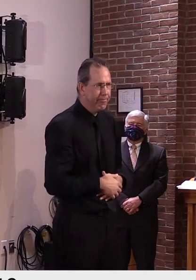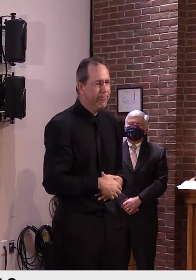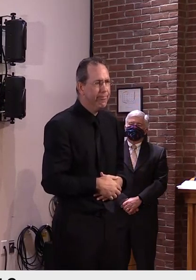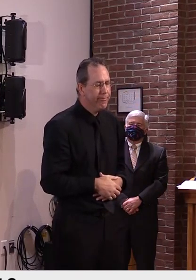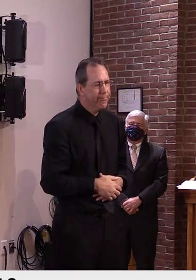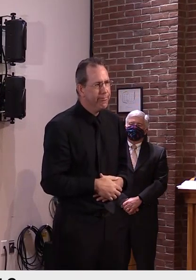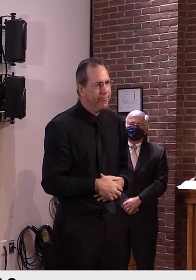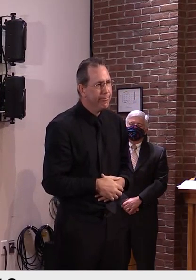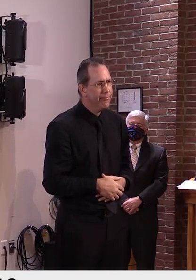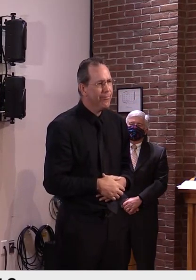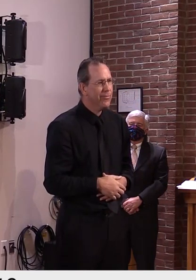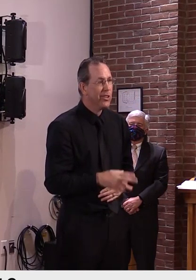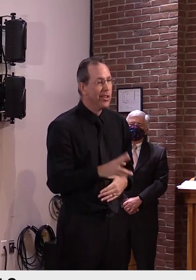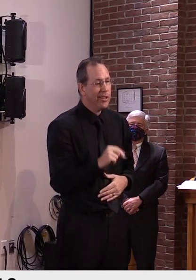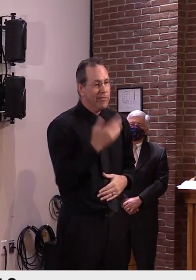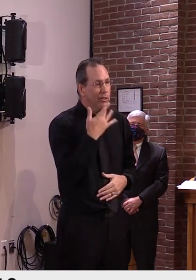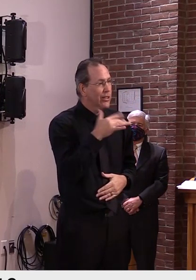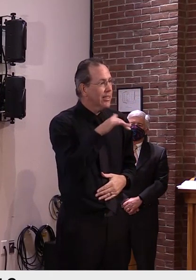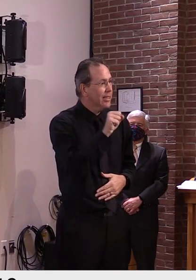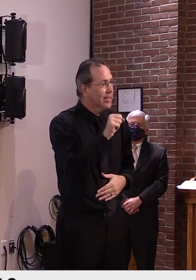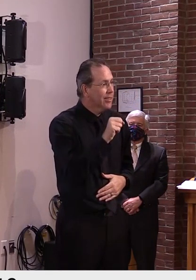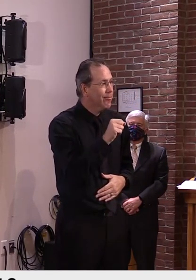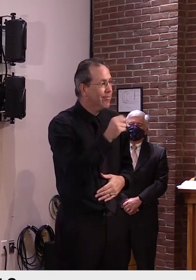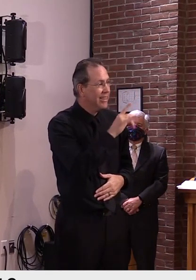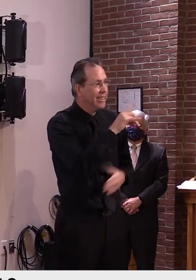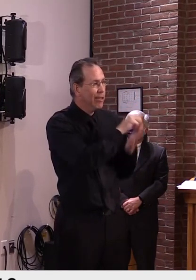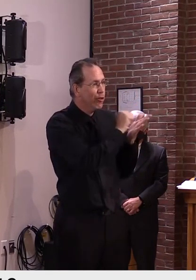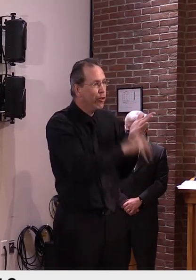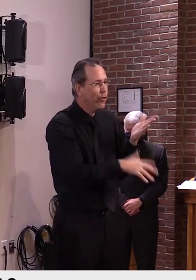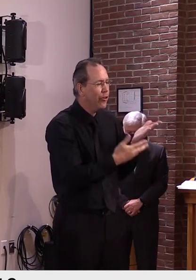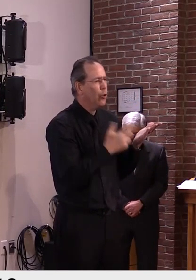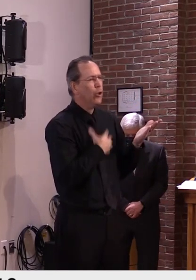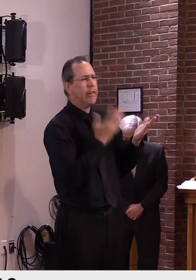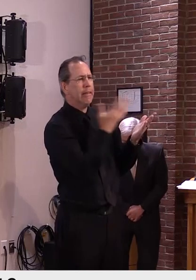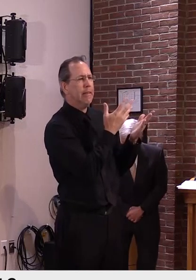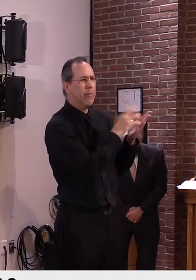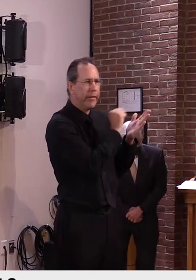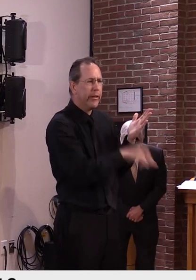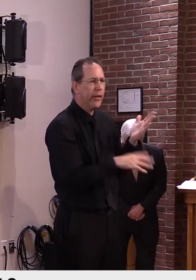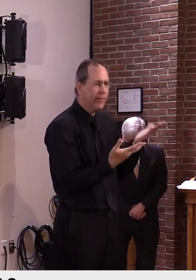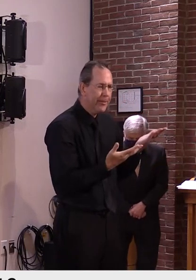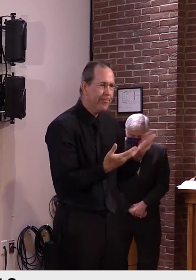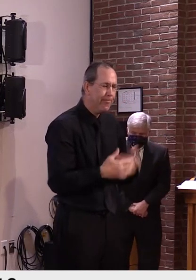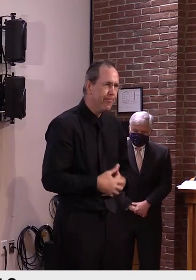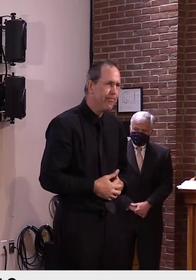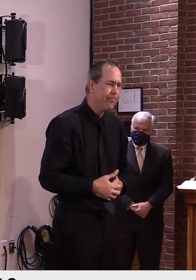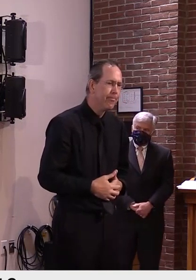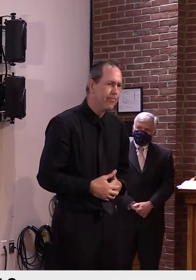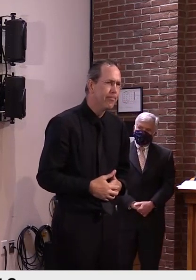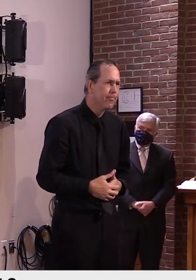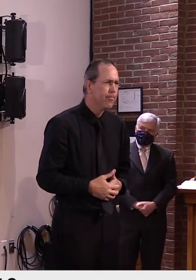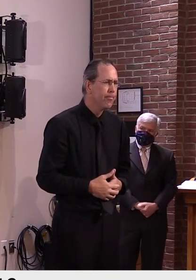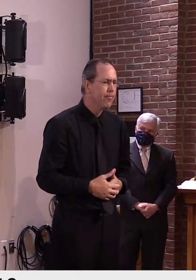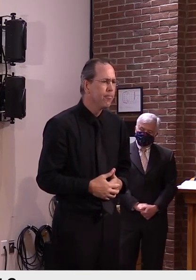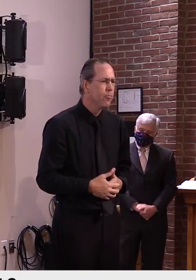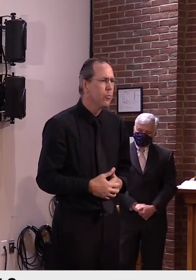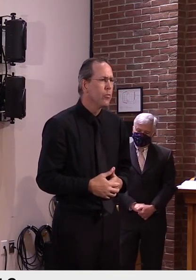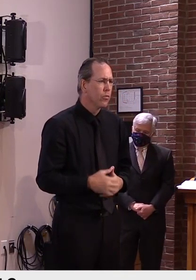It's unfortunate when it builds on several other instances that have occurred in the last several weeks that we've commented on up